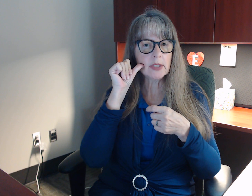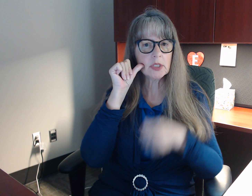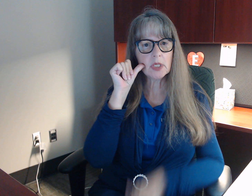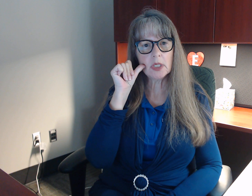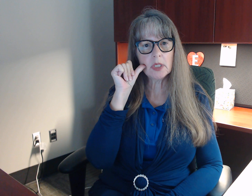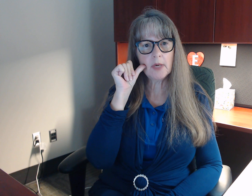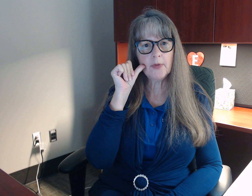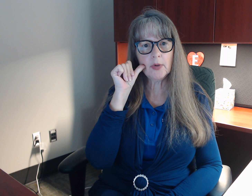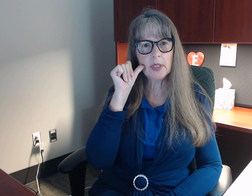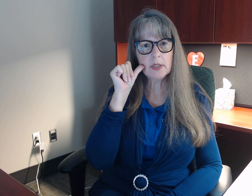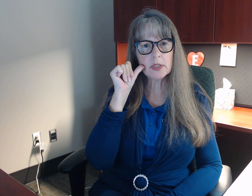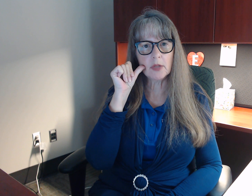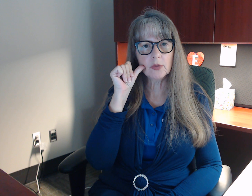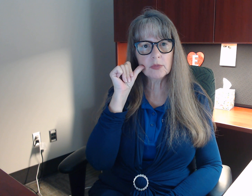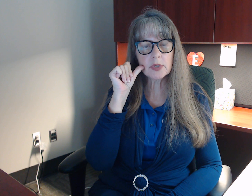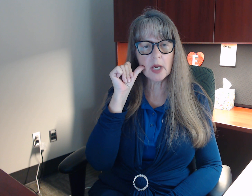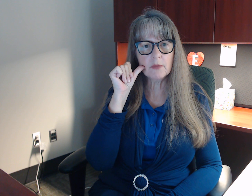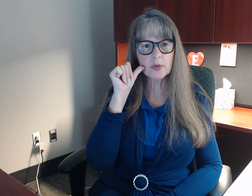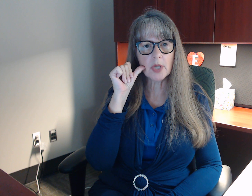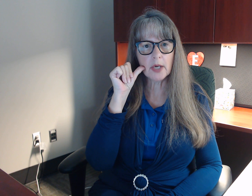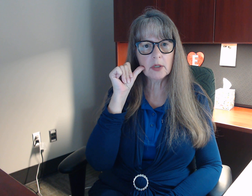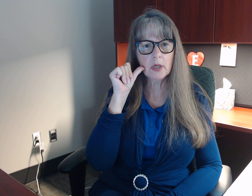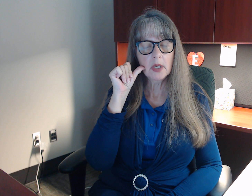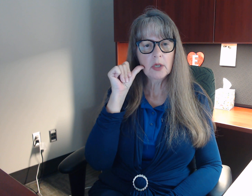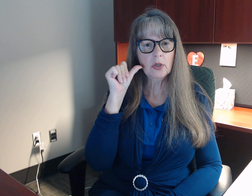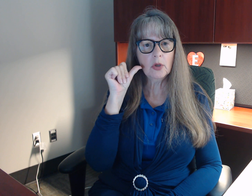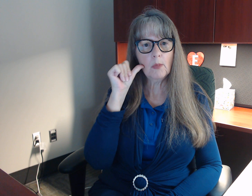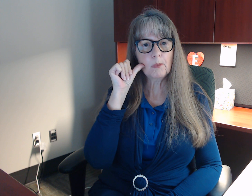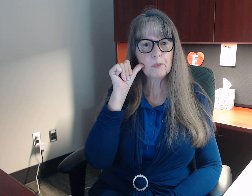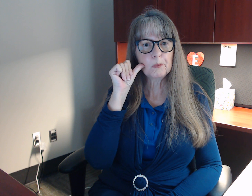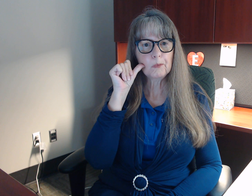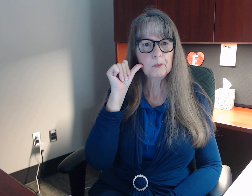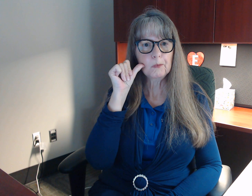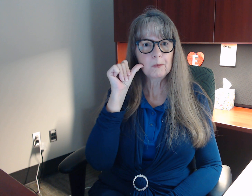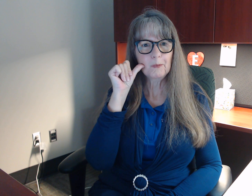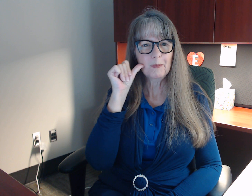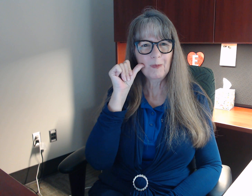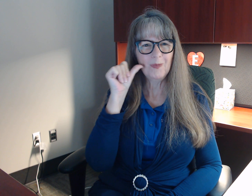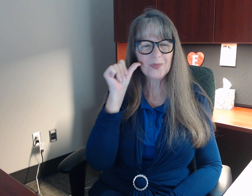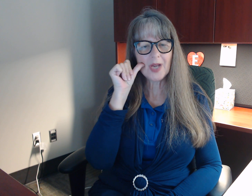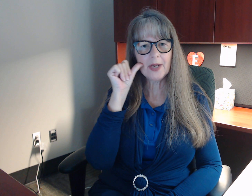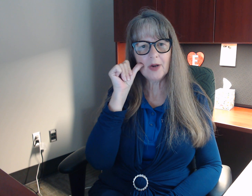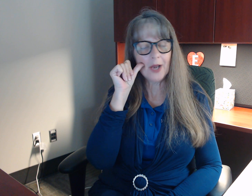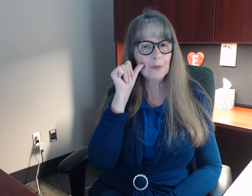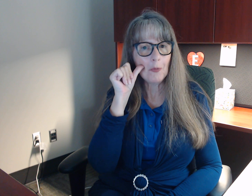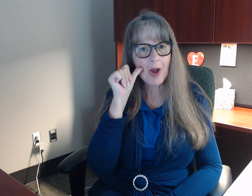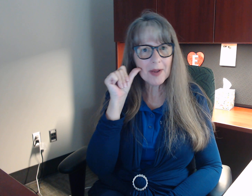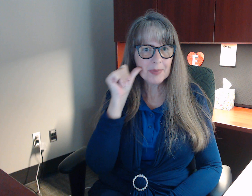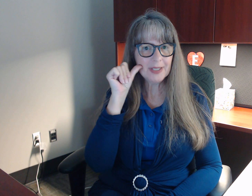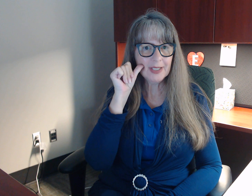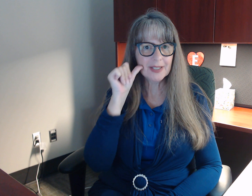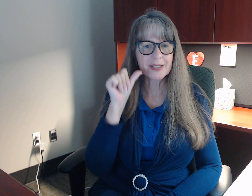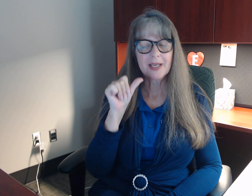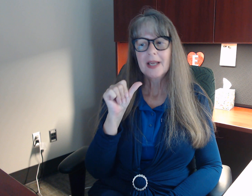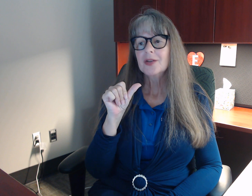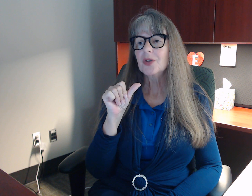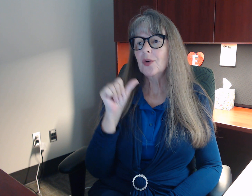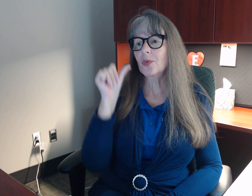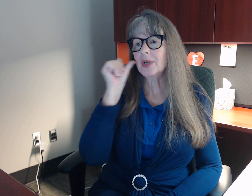is a very southern sign for tire, you know, tire, I don't know why, but it is. So a